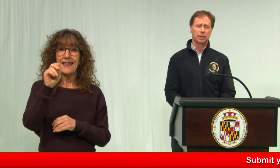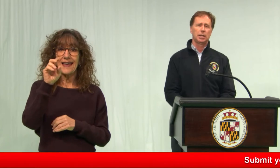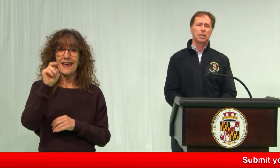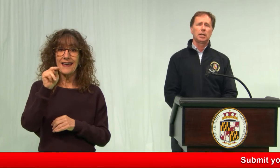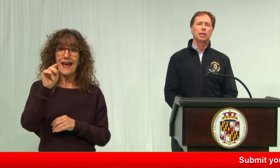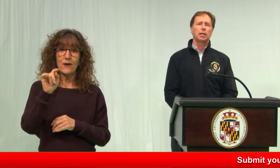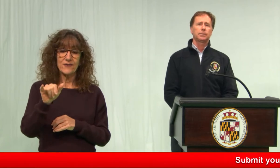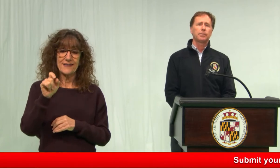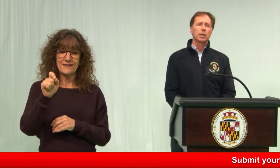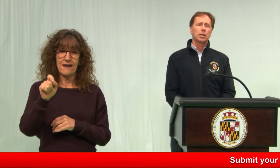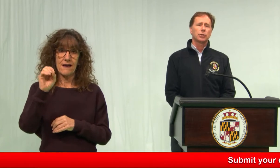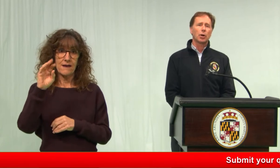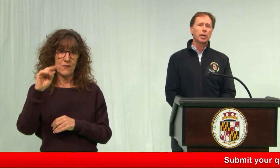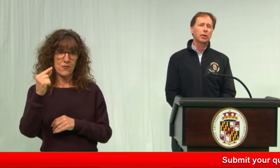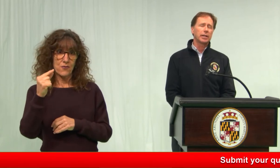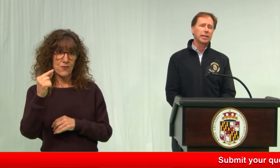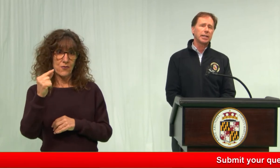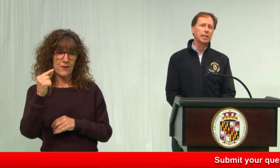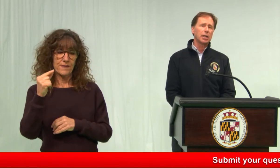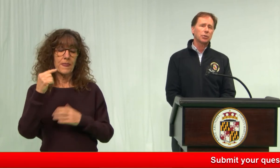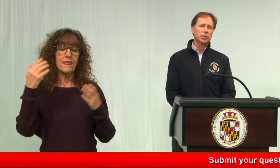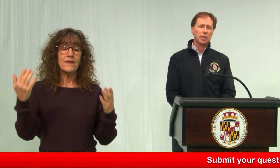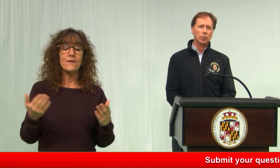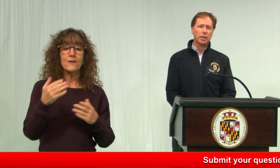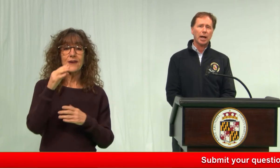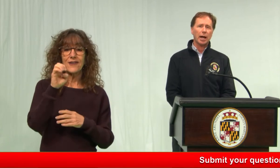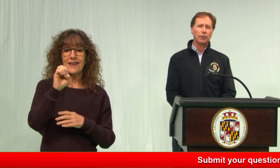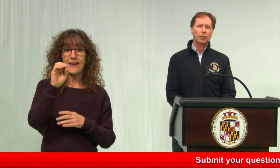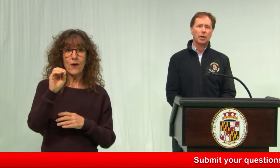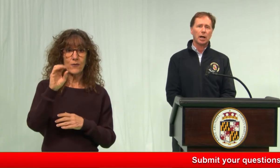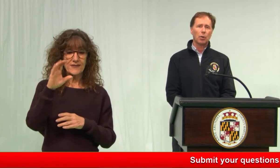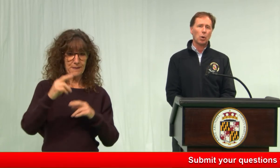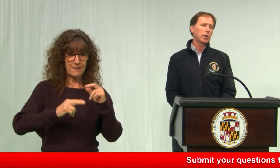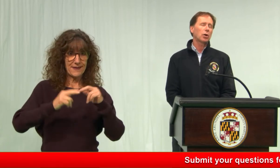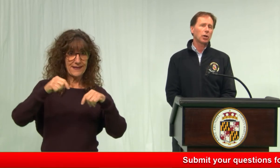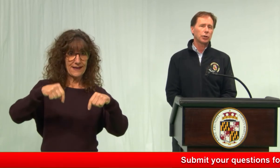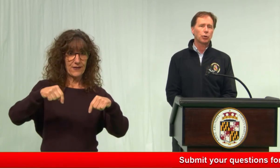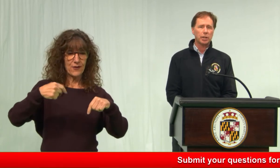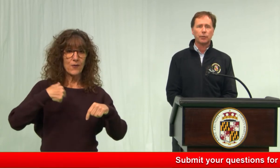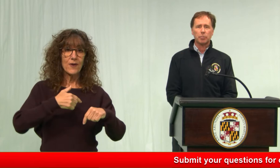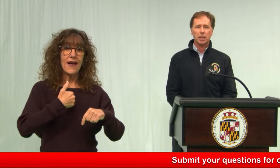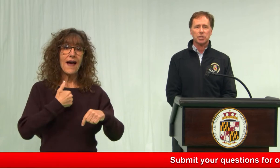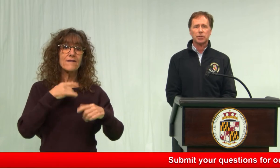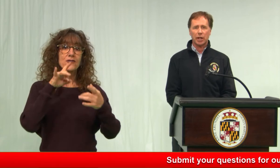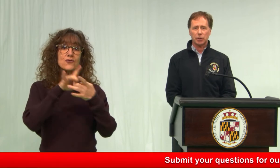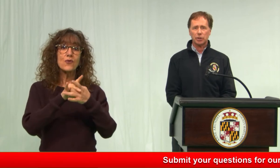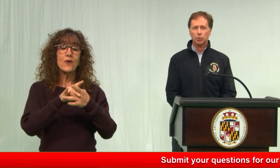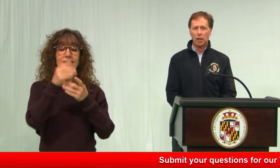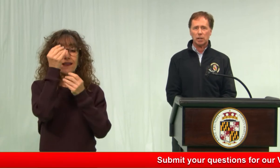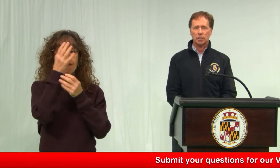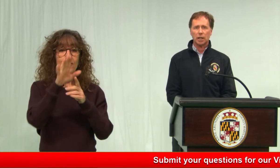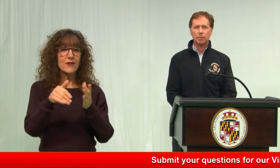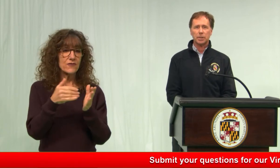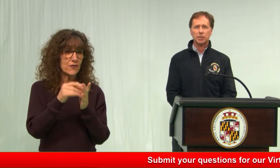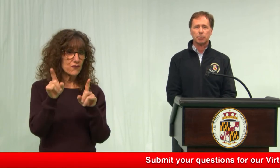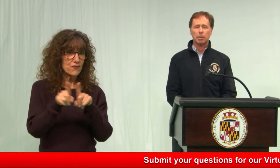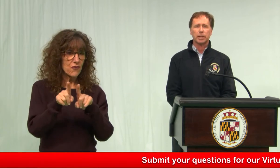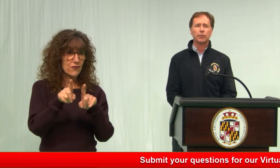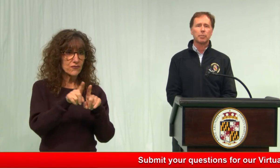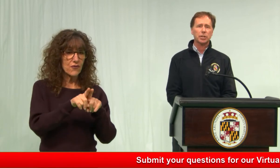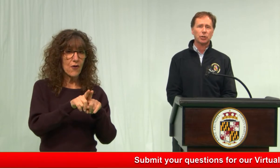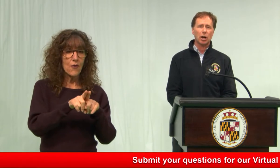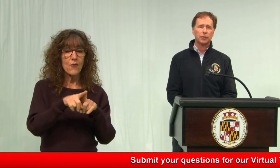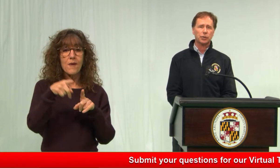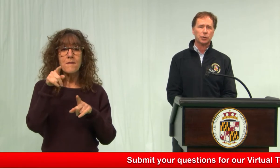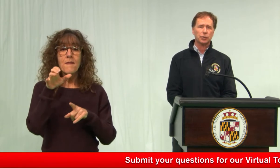eoc@aacounty.org. So here in the EOC, we have what we call the Joint Information Center as well. It's the